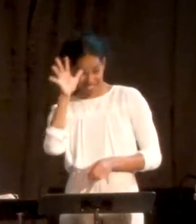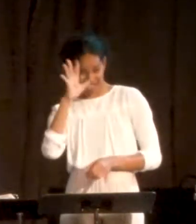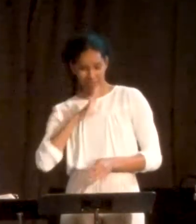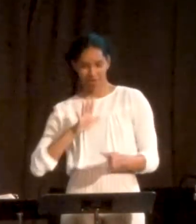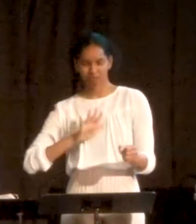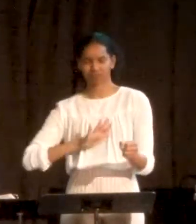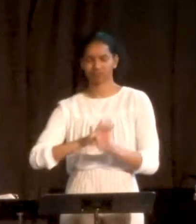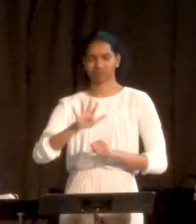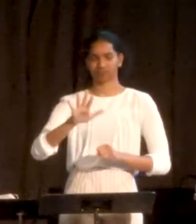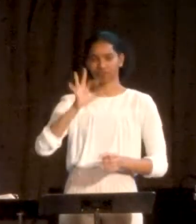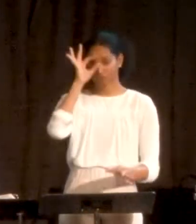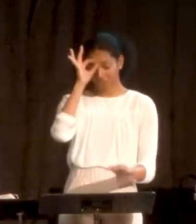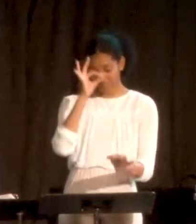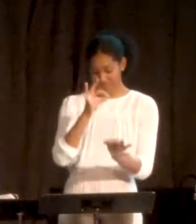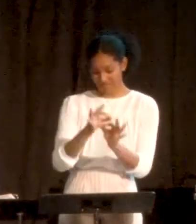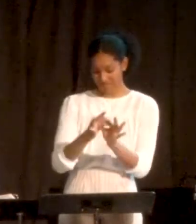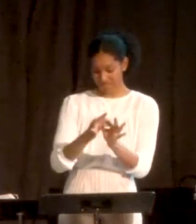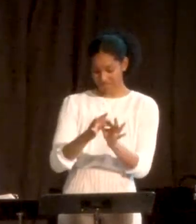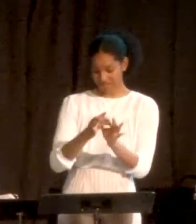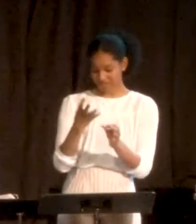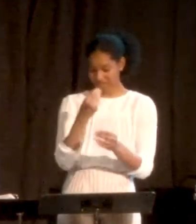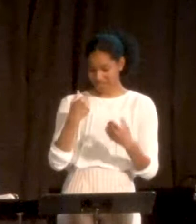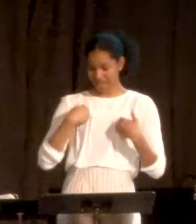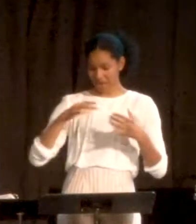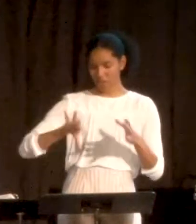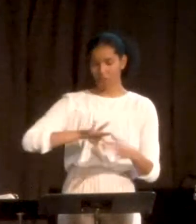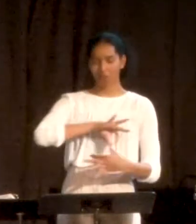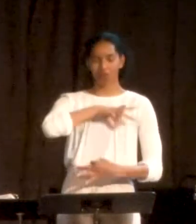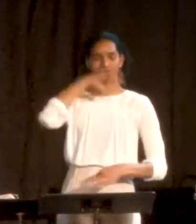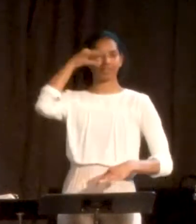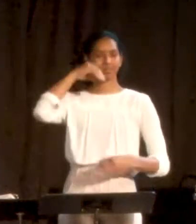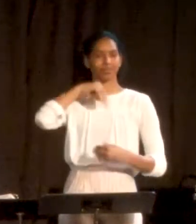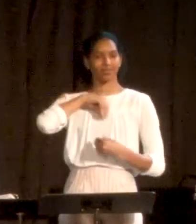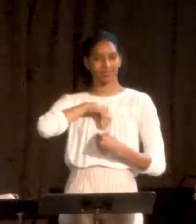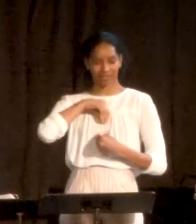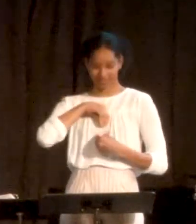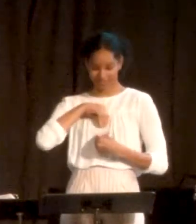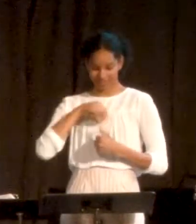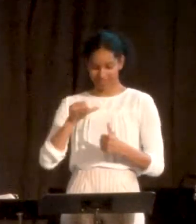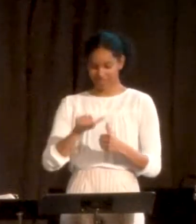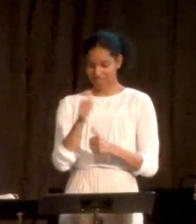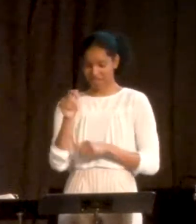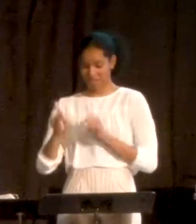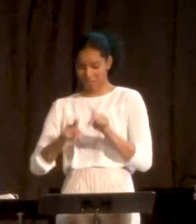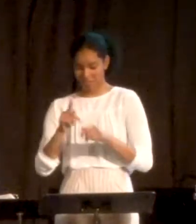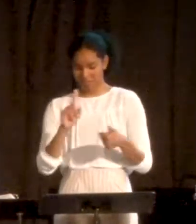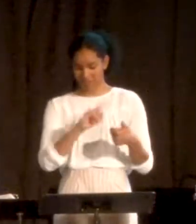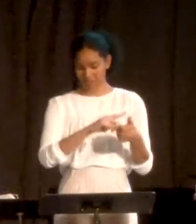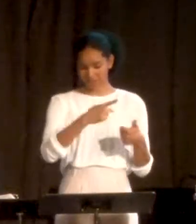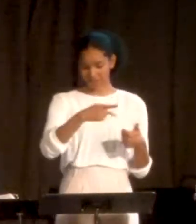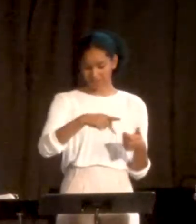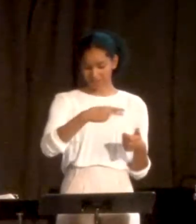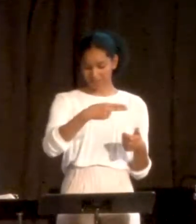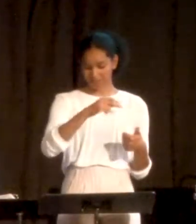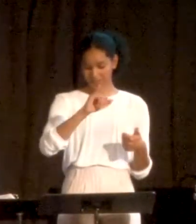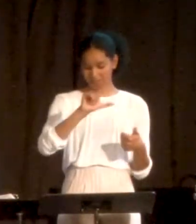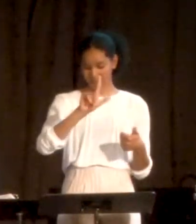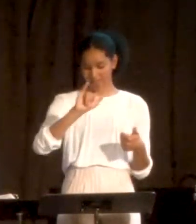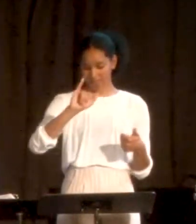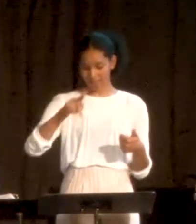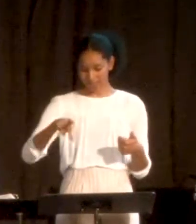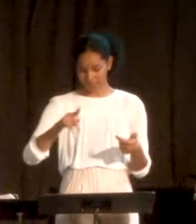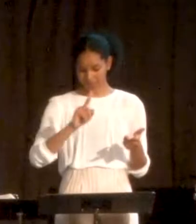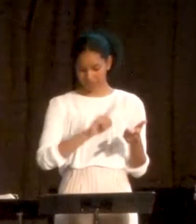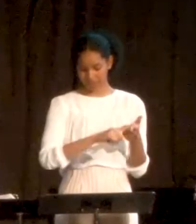together with Philip, Prochorus, Nicanor, Timon, Parmenas,